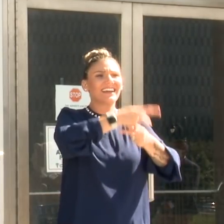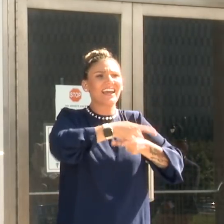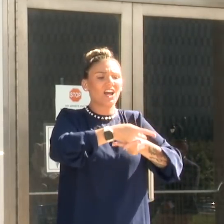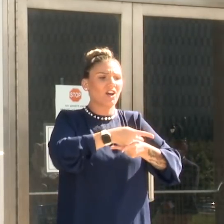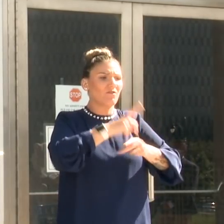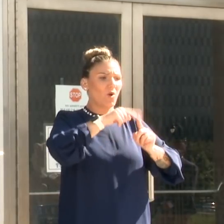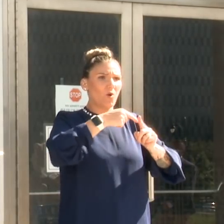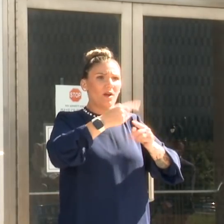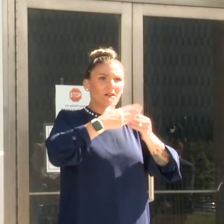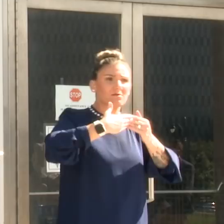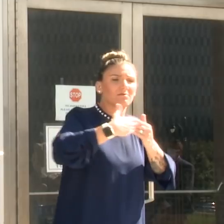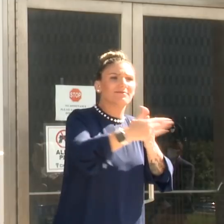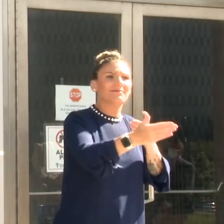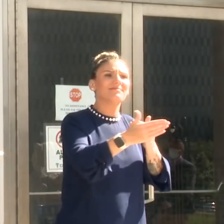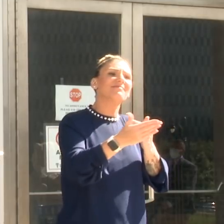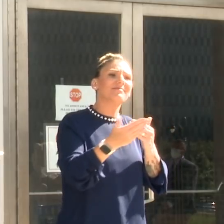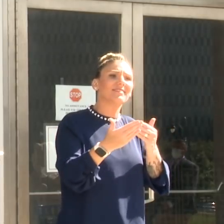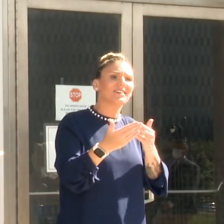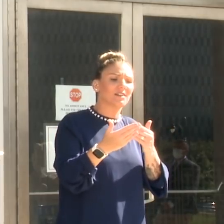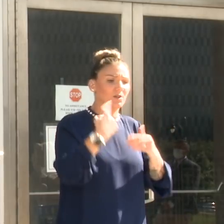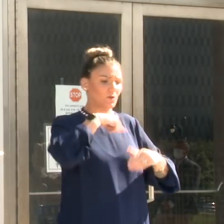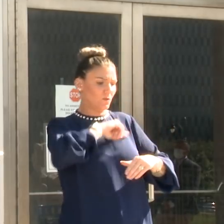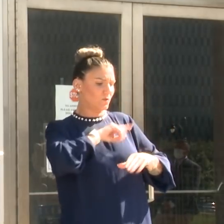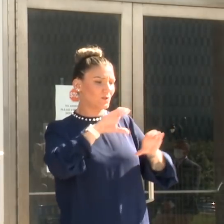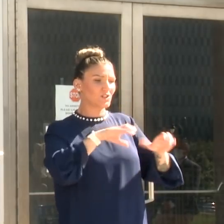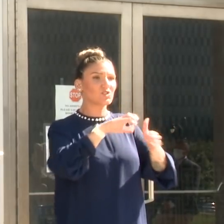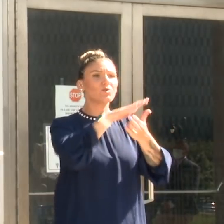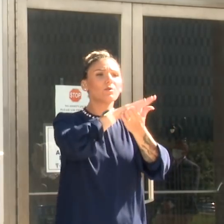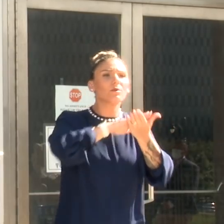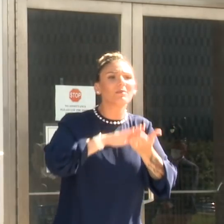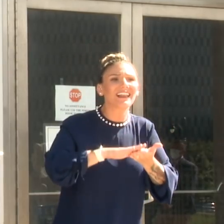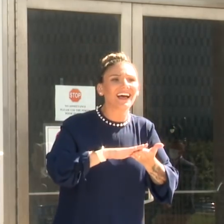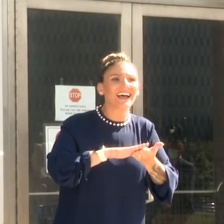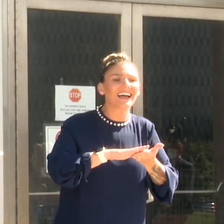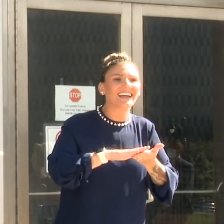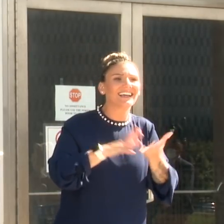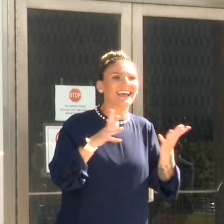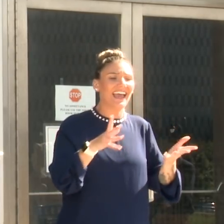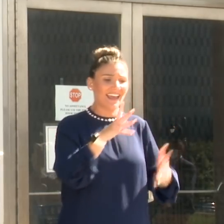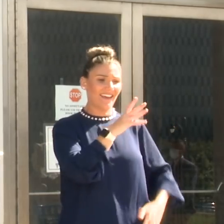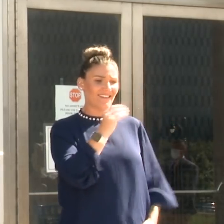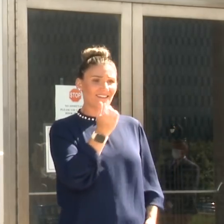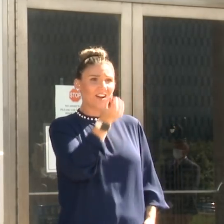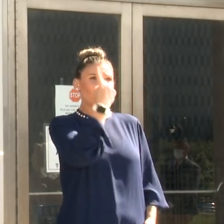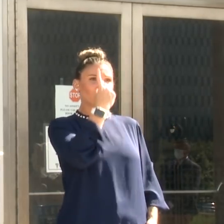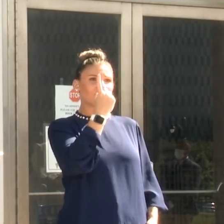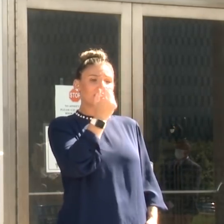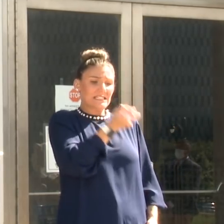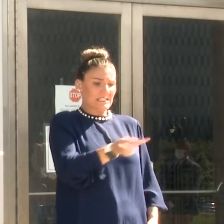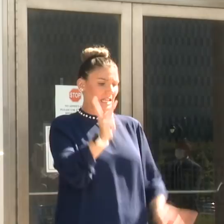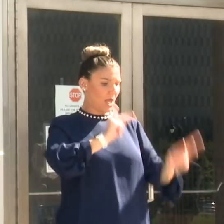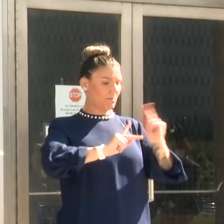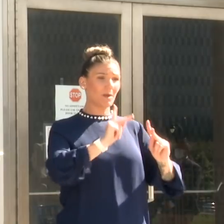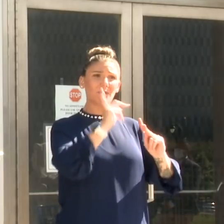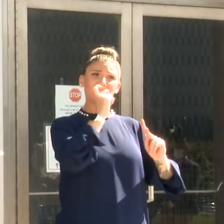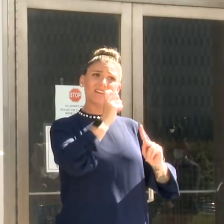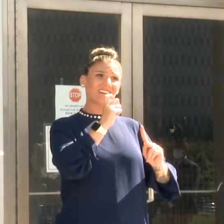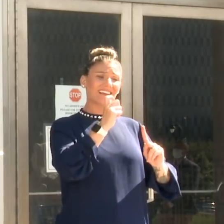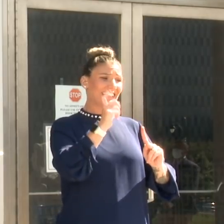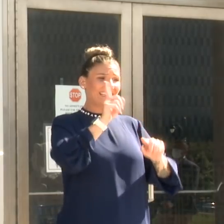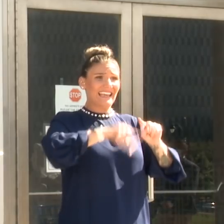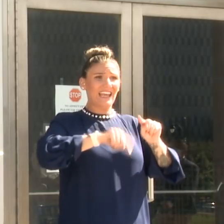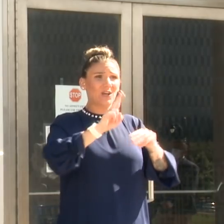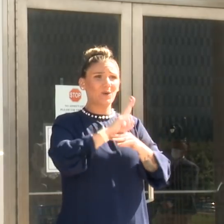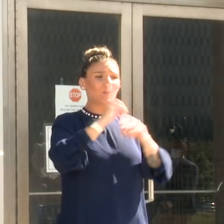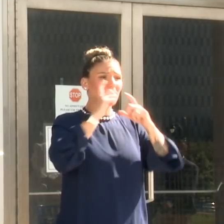we move forward that we're doing it in a polite way and understanding that some folks shouldn't be wearing masks, but we